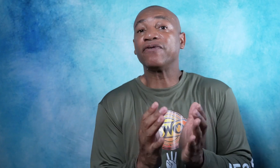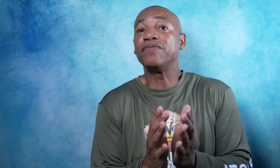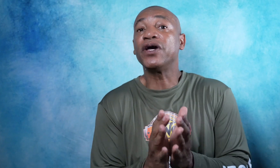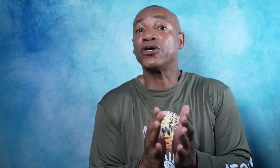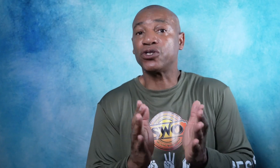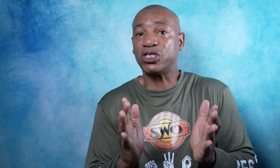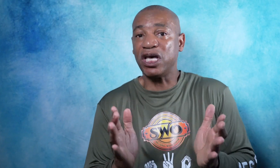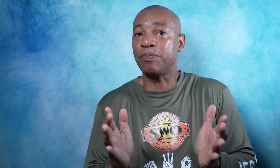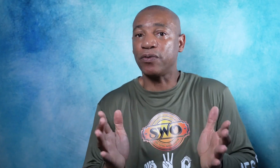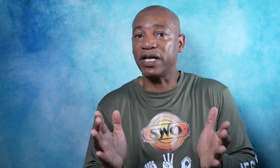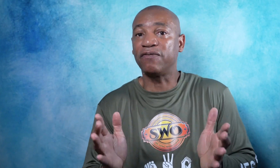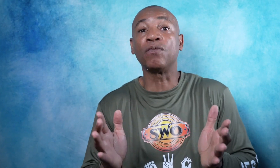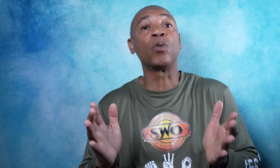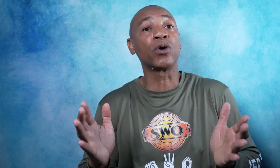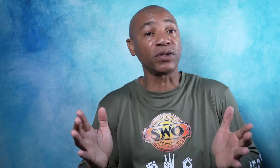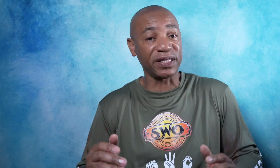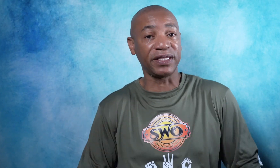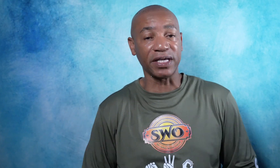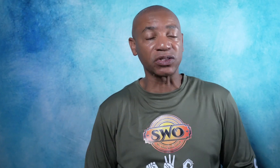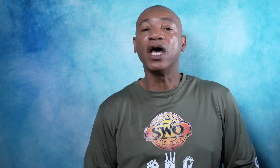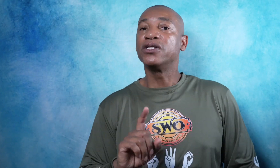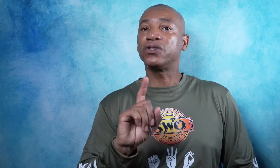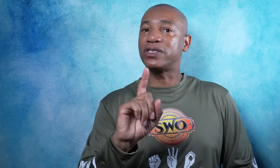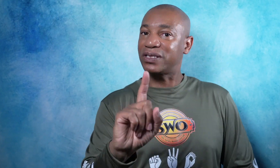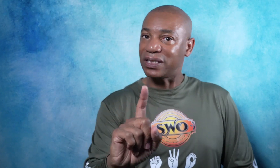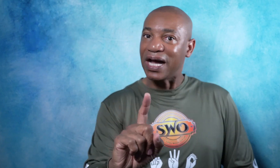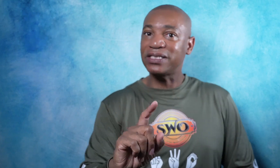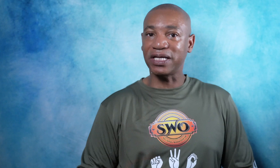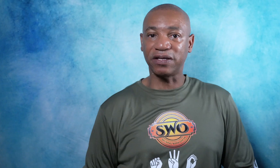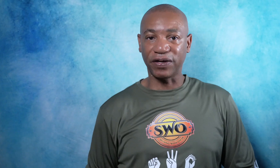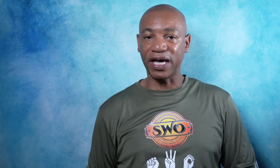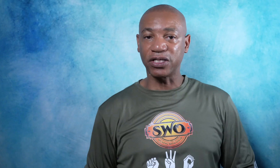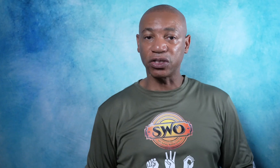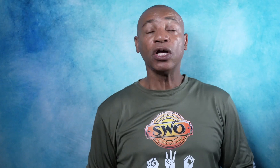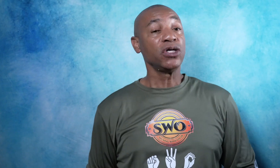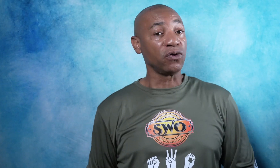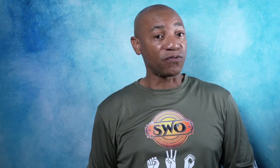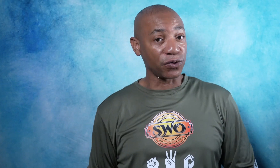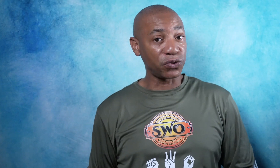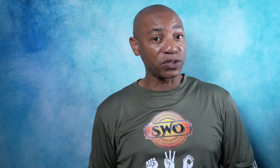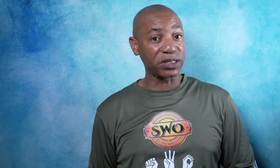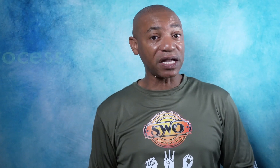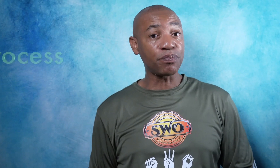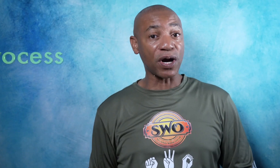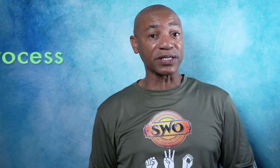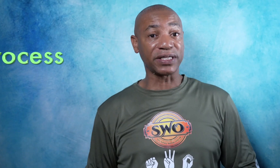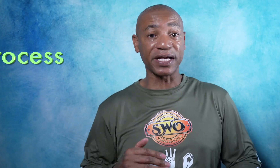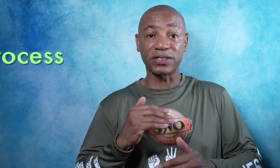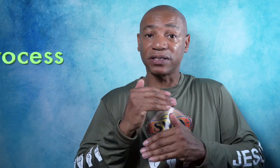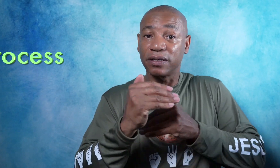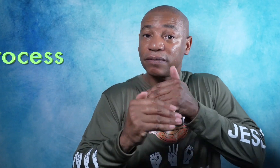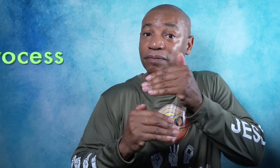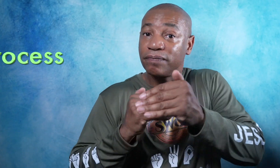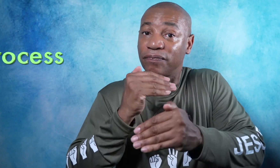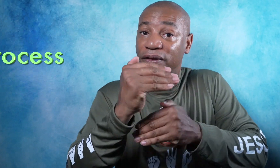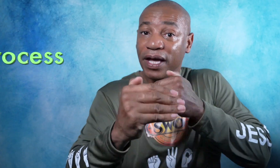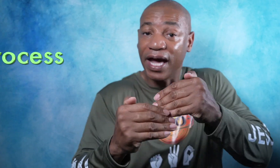there you're separating from worldly things. So to sign sanctification, you'll first do the sign process, and